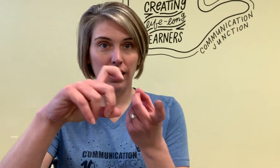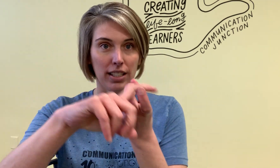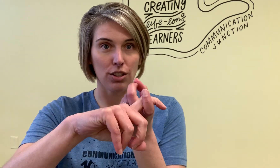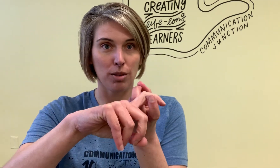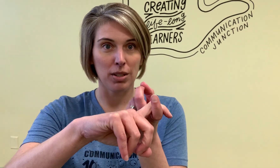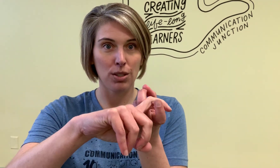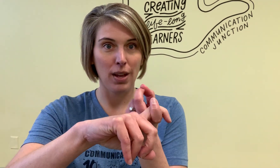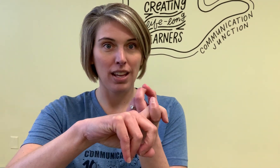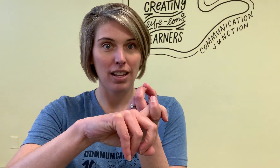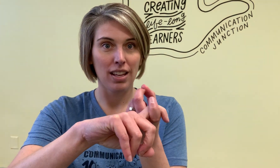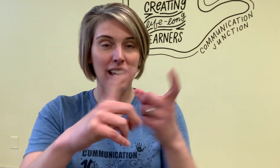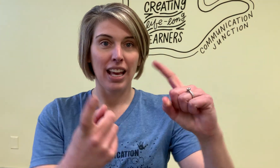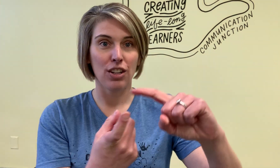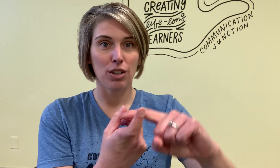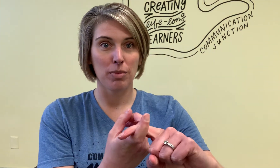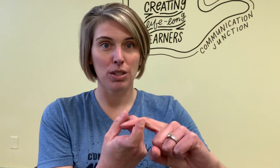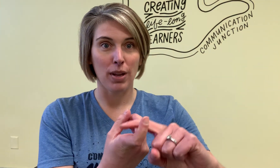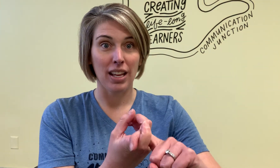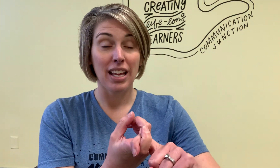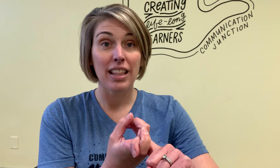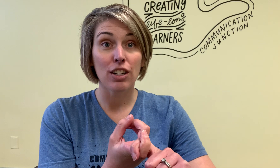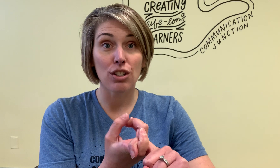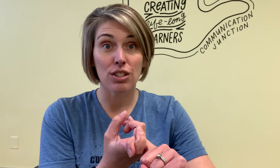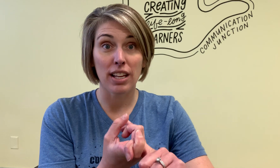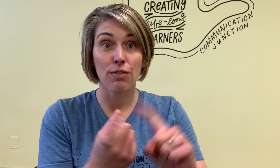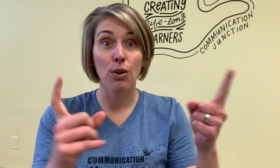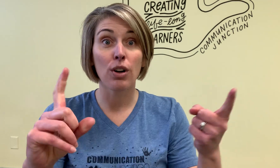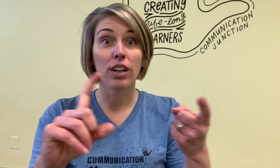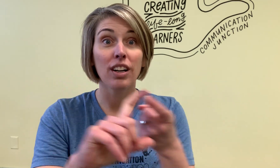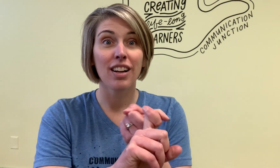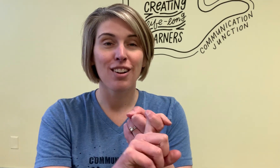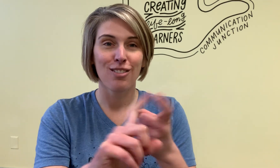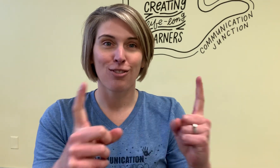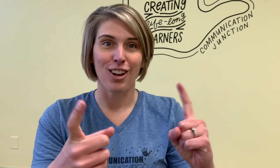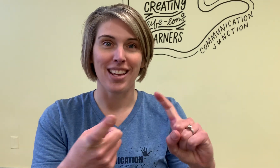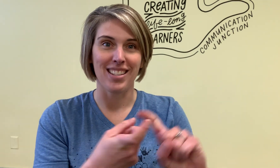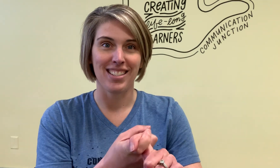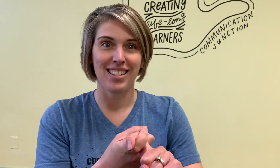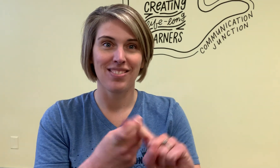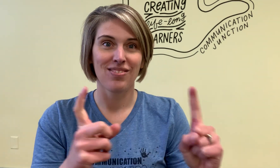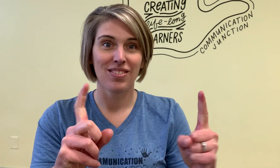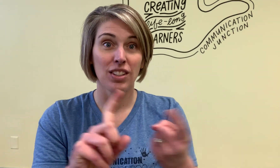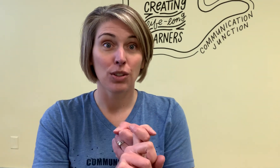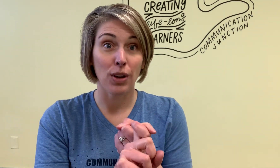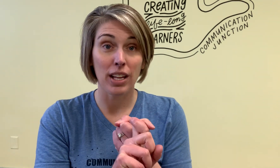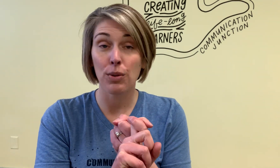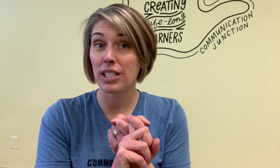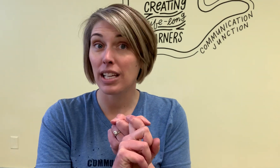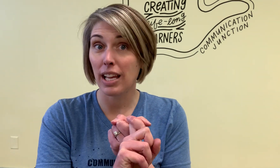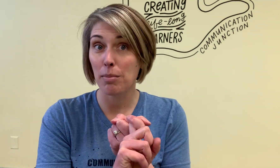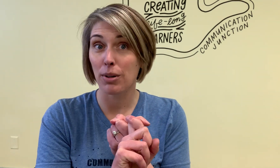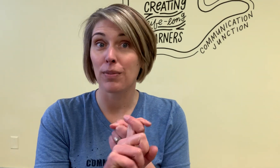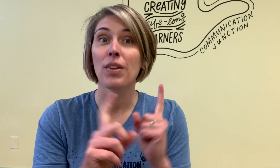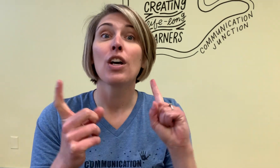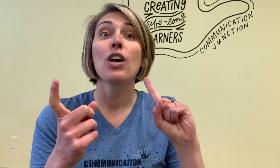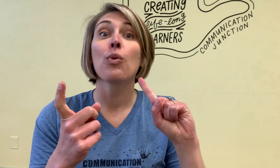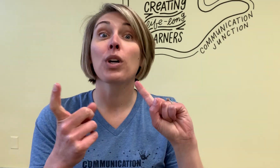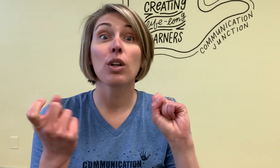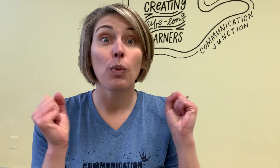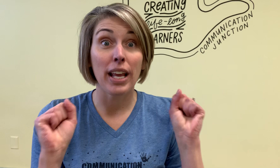let's hook them this way and hook them this way. There's our sign for friend. Ready? We say neighbor. We're gonna wave